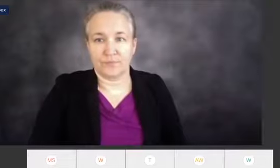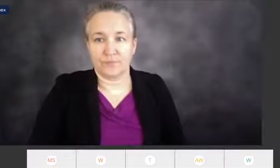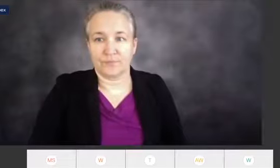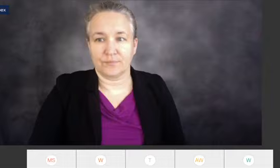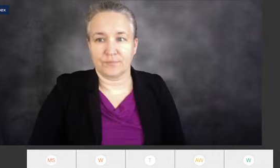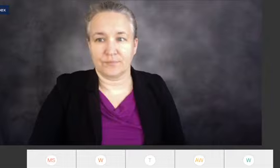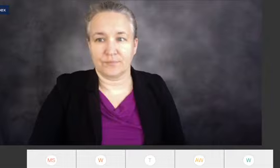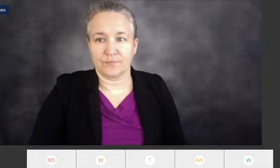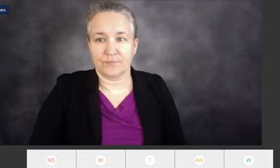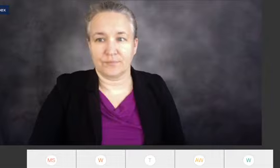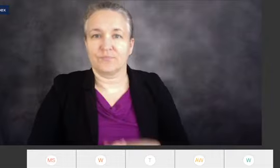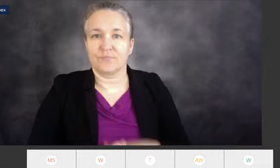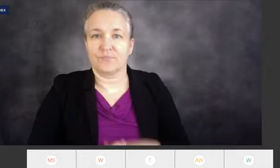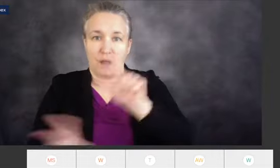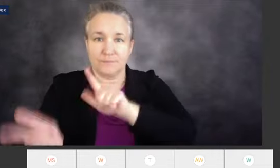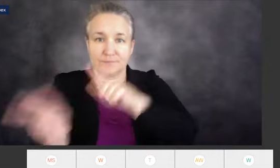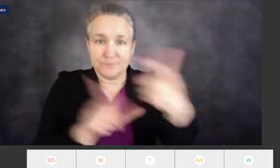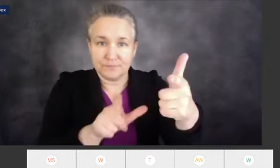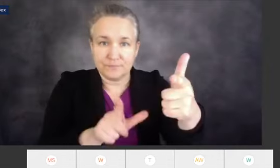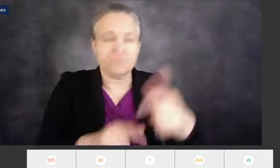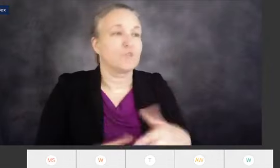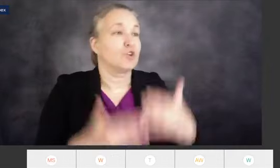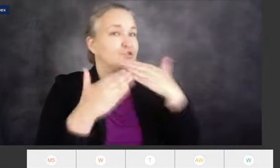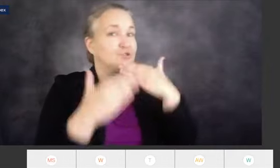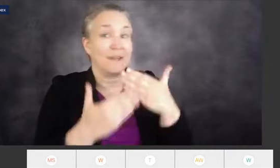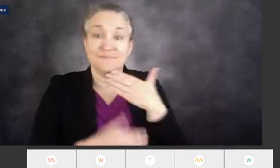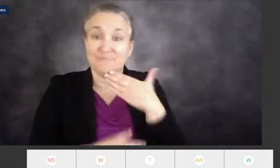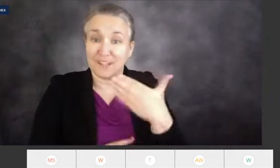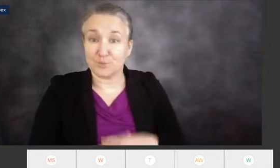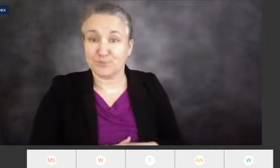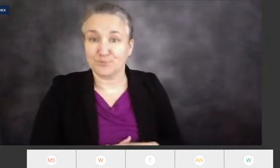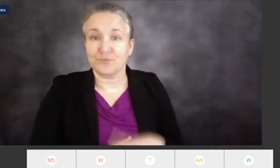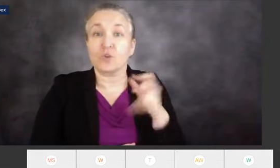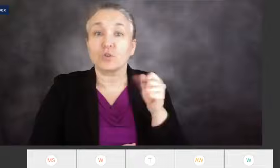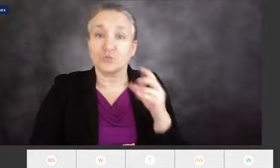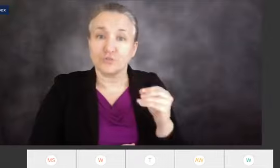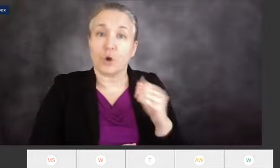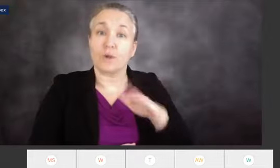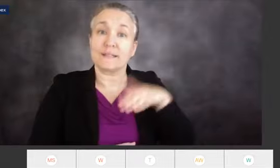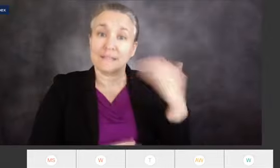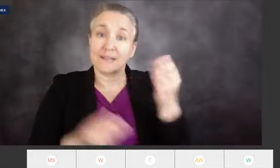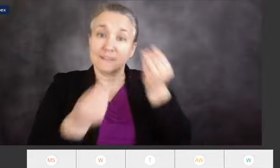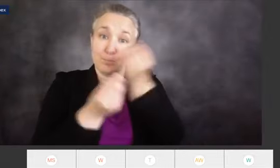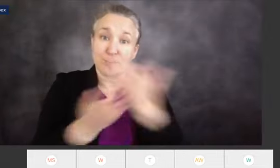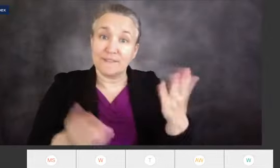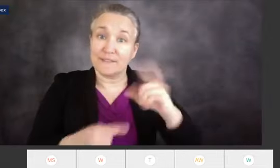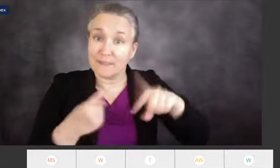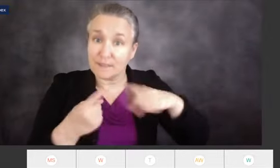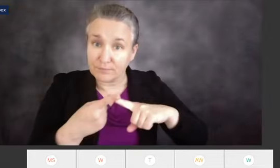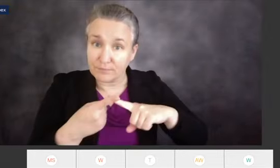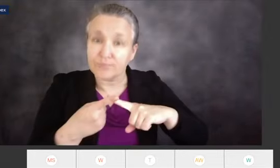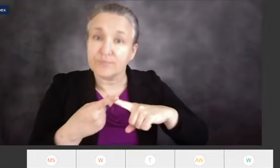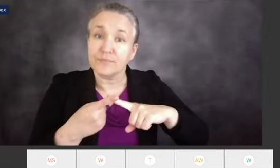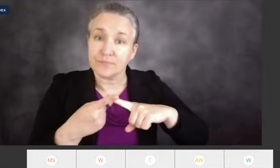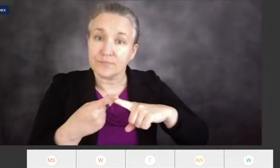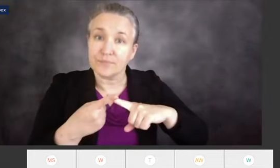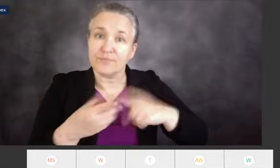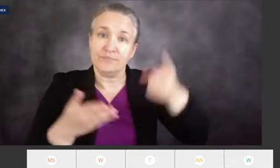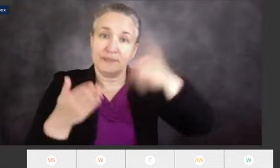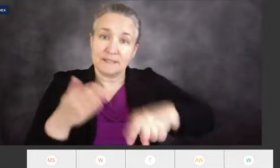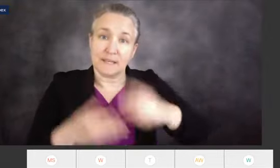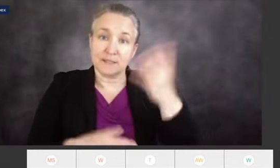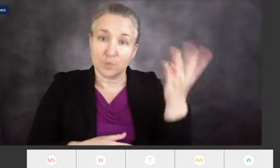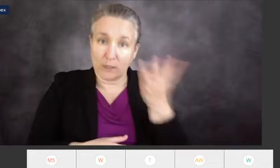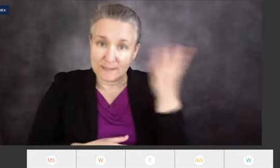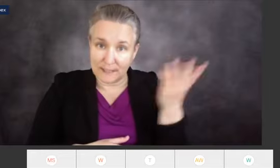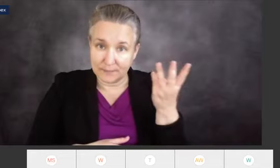But back to you, Val. Great. Thanks, Ken. So our next briefing will be next